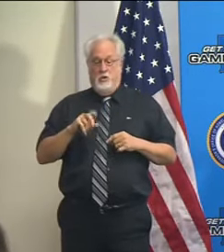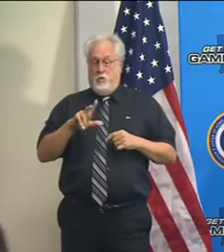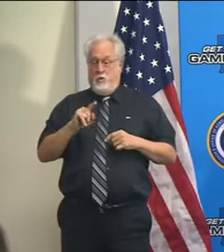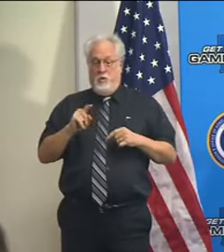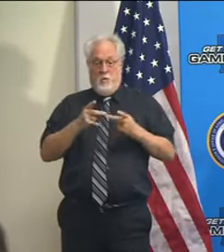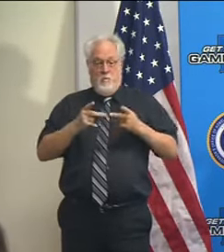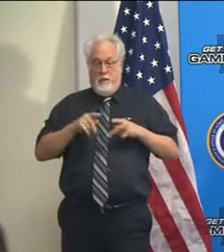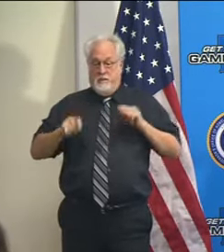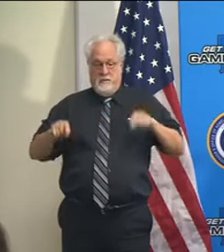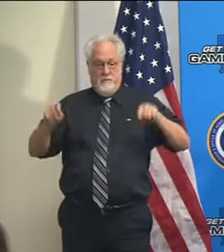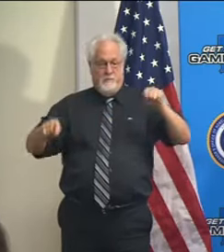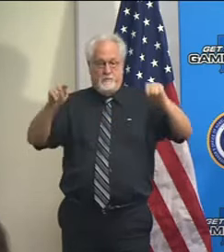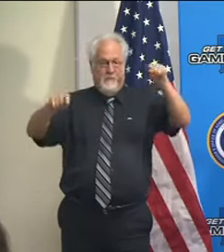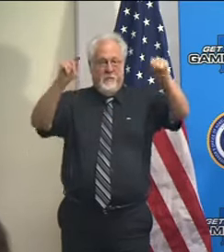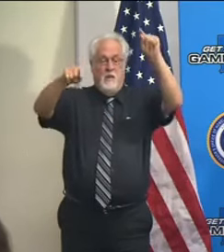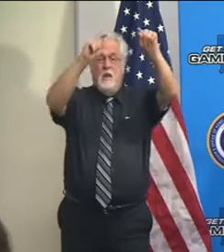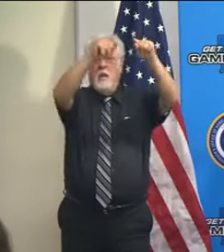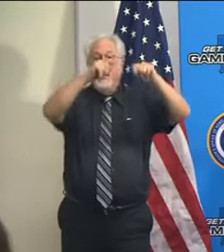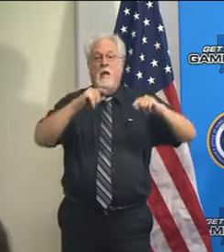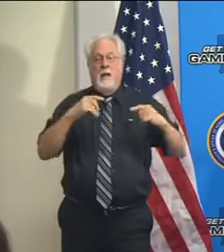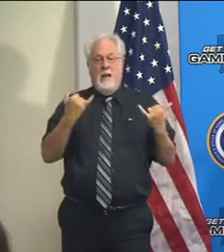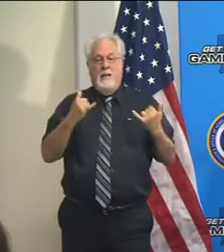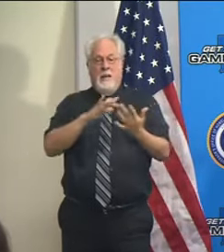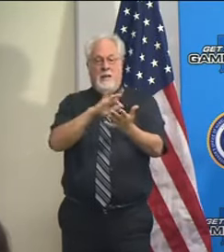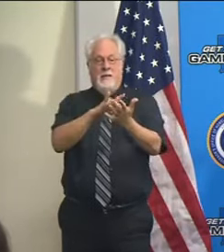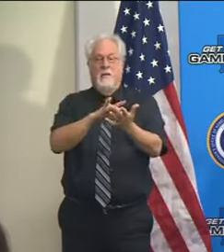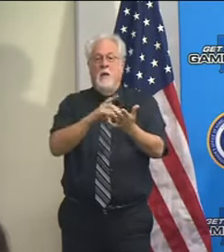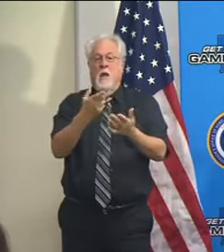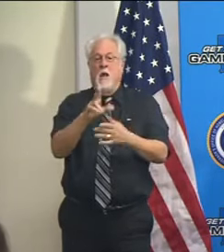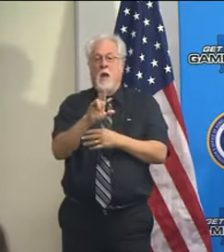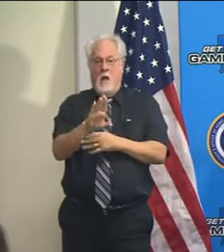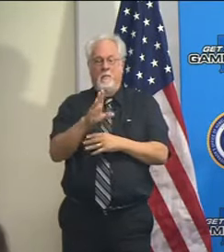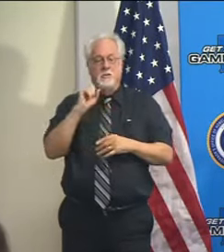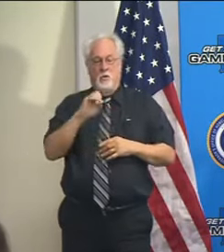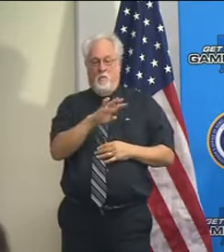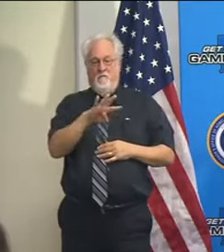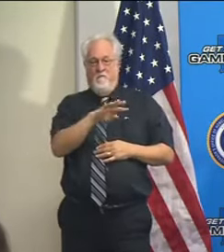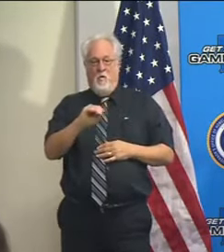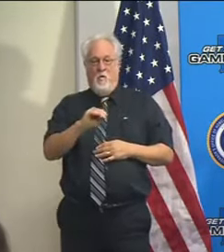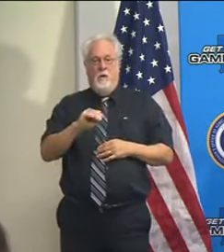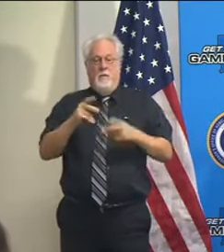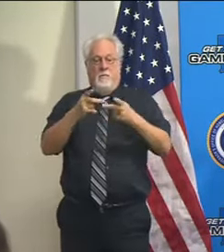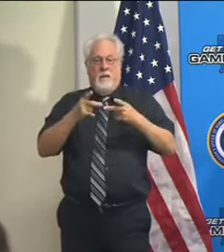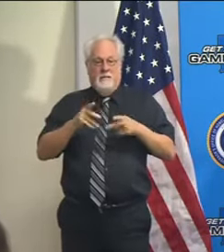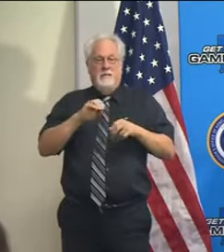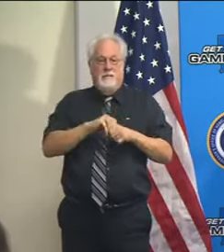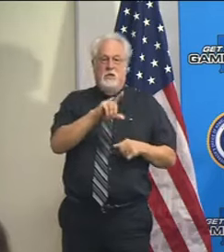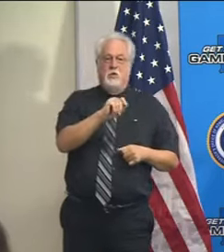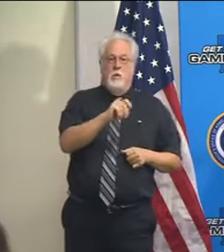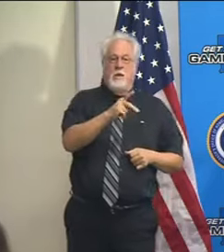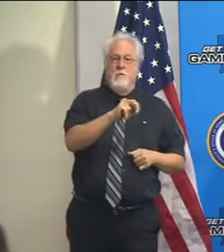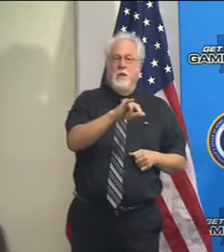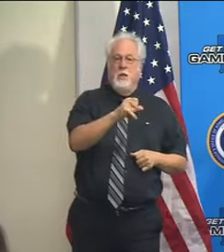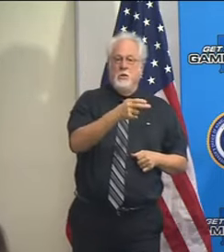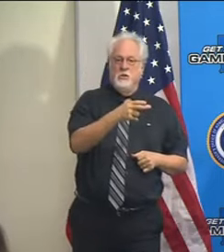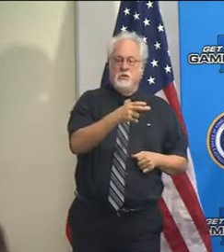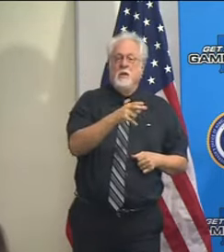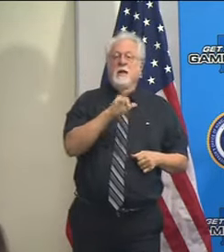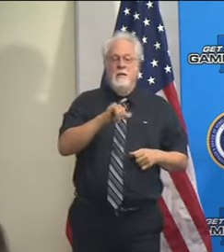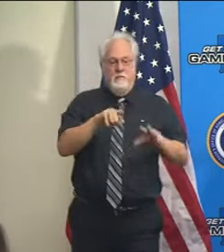distribution and 9 hubs, so a total of 40 sites in 20 parishes. And this is